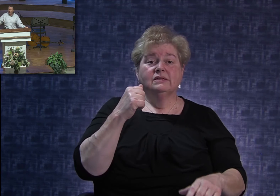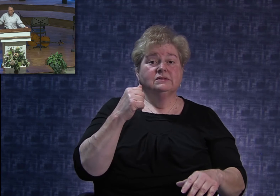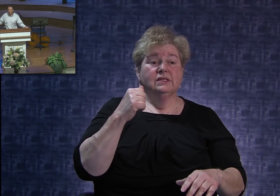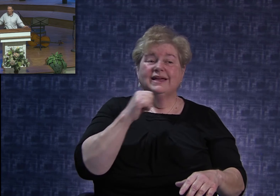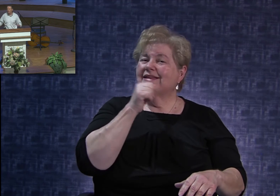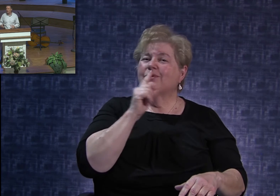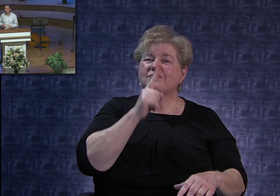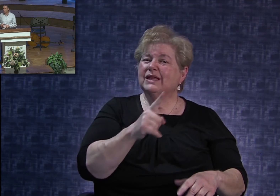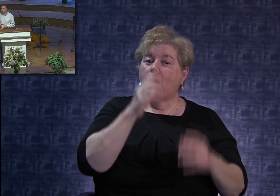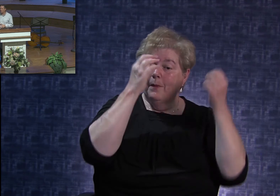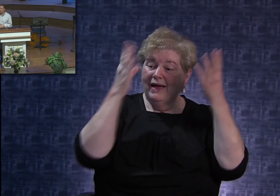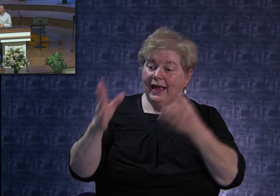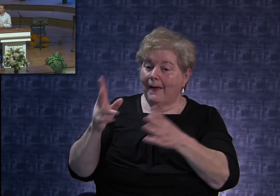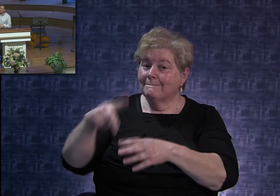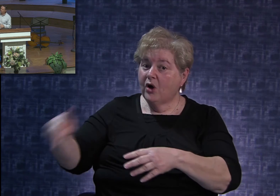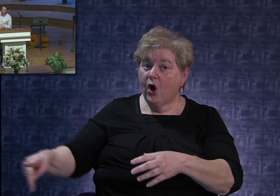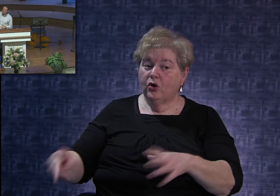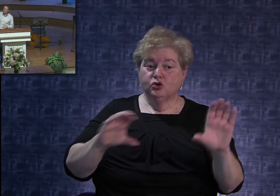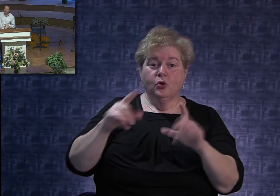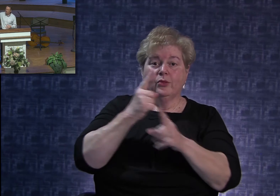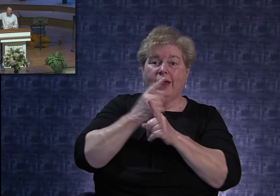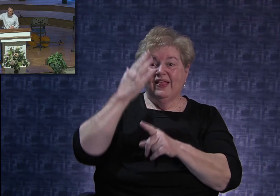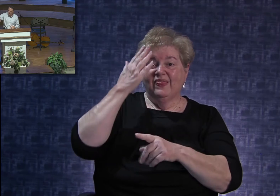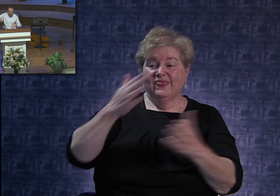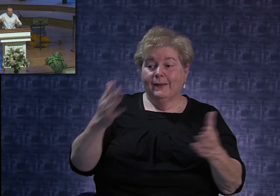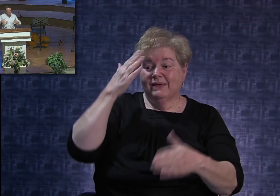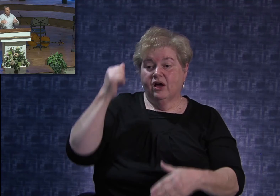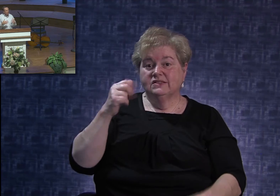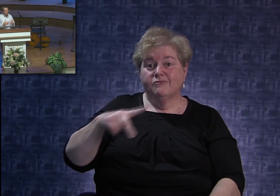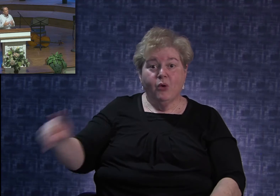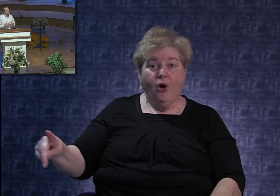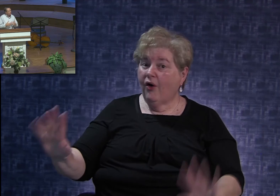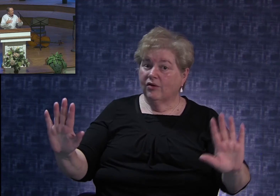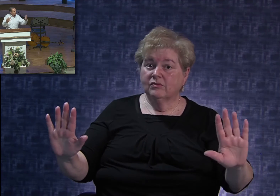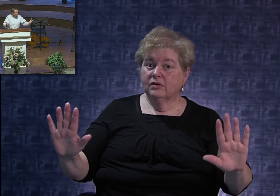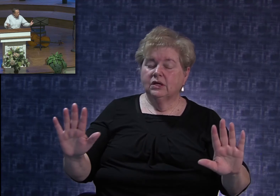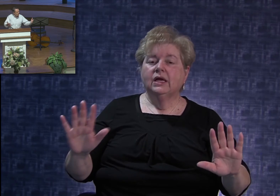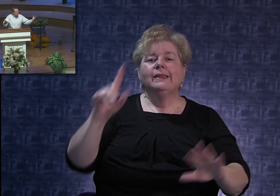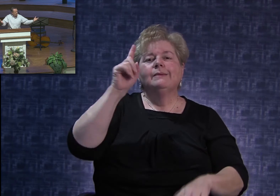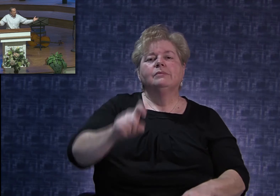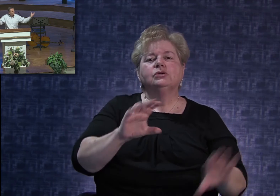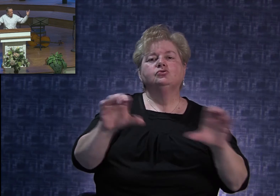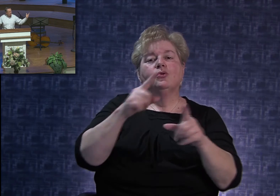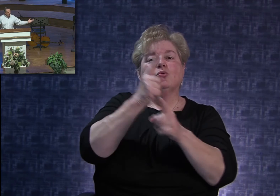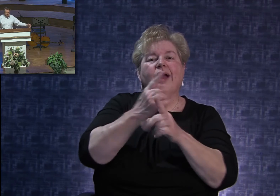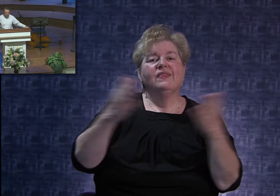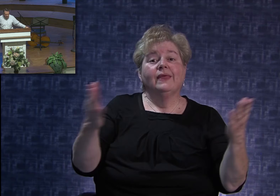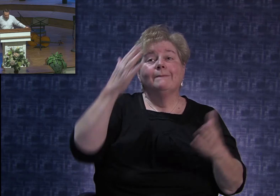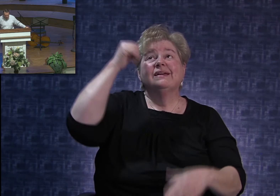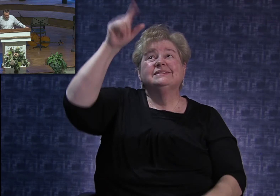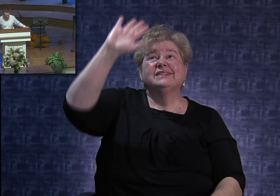obeying Paul, they were not doing the right thing because of the presence of the apostle, they were called to do the right thing because of